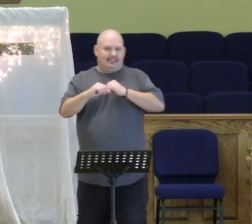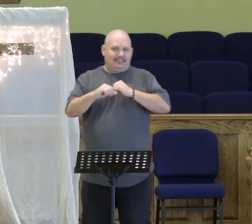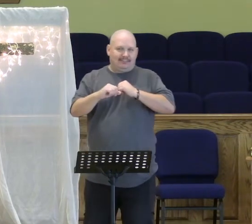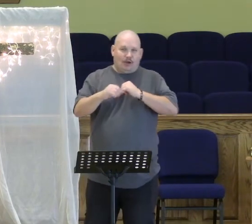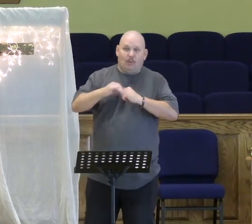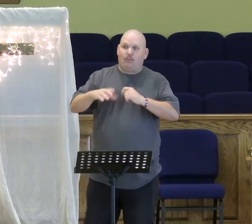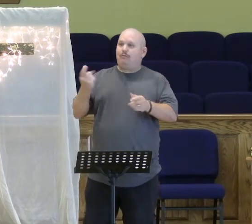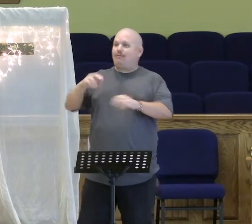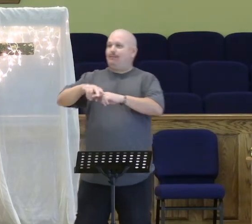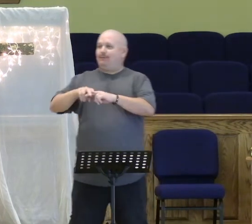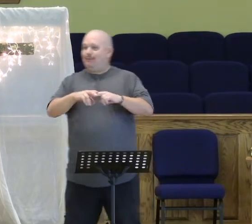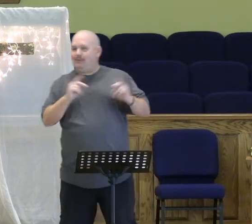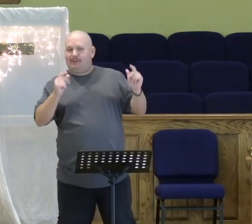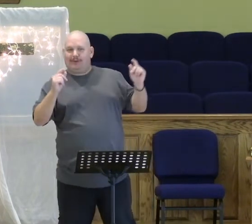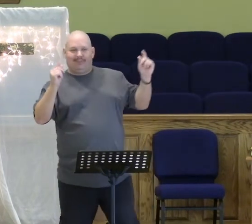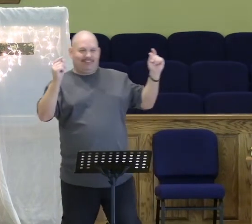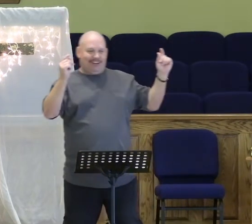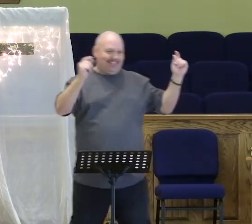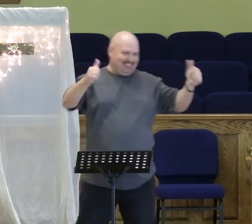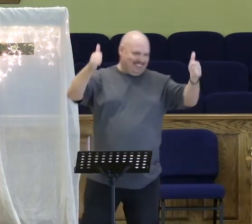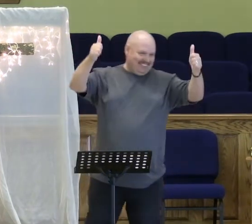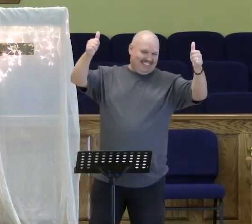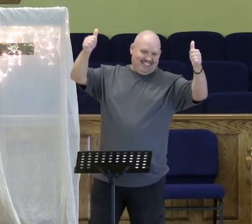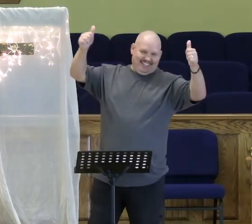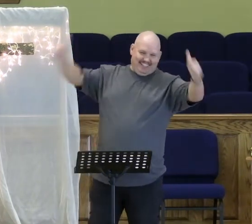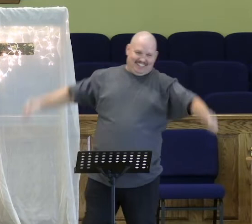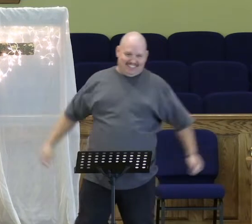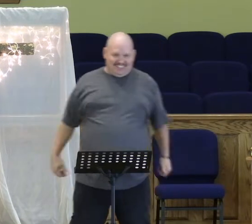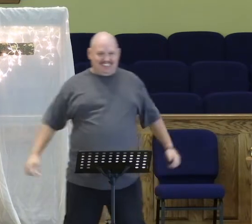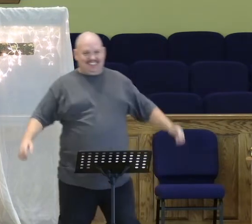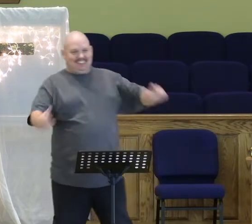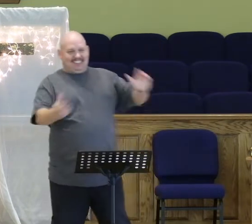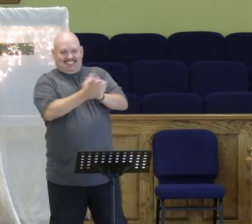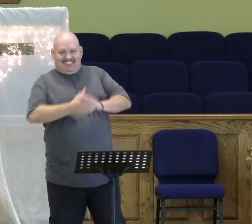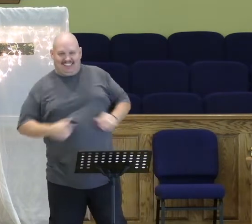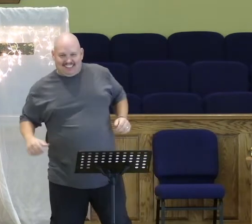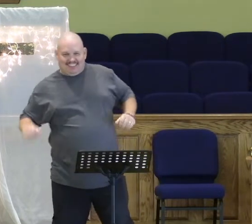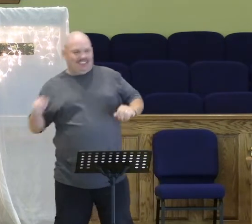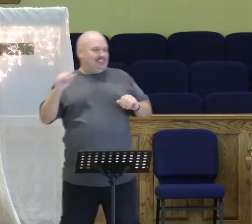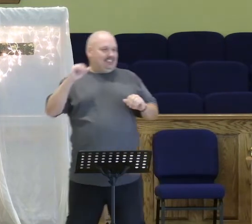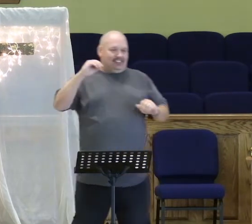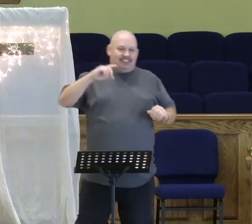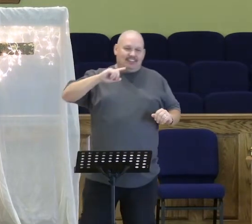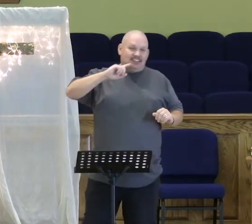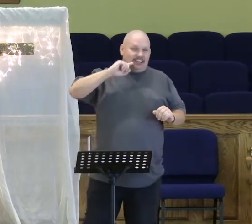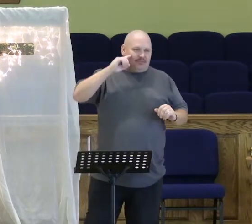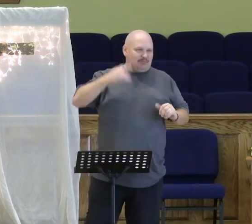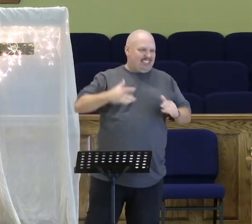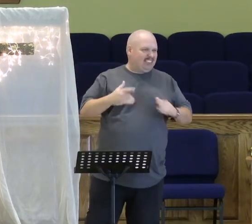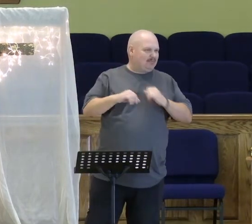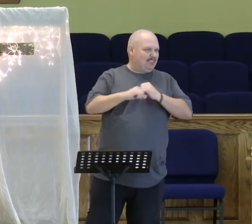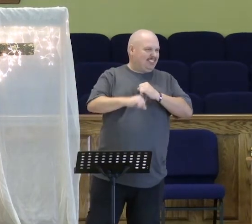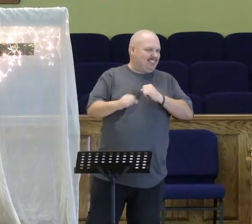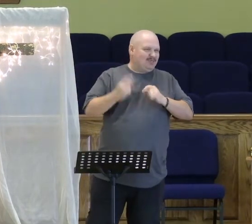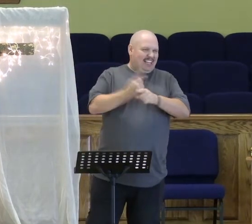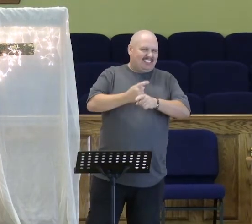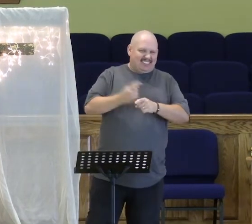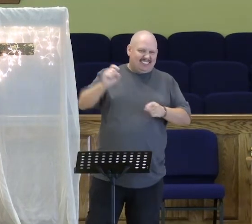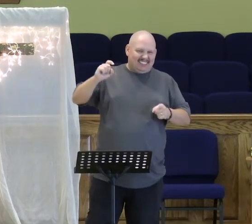And hearing do that too. Oh. Just kidding, everyone's sitting down real fast. Awesome. Okay, so deaf